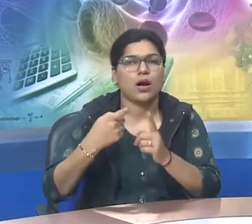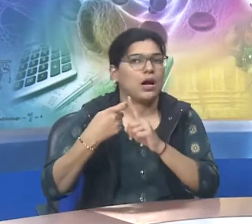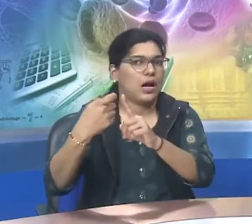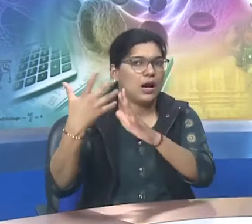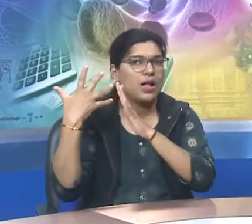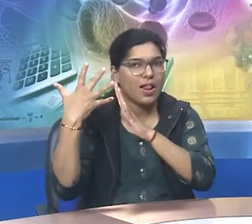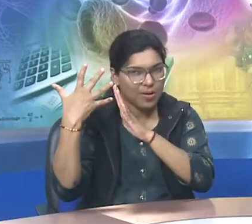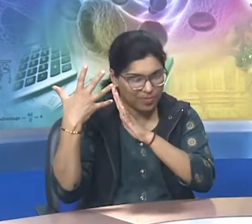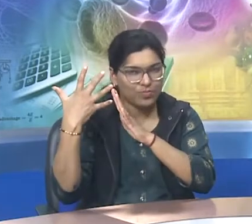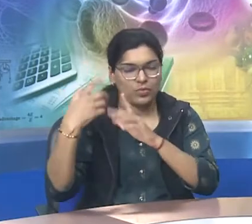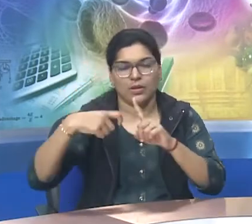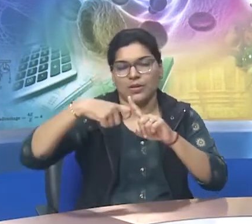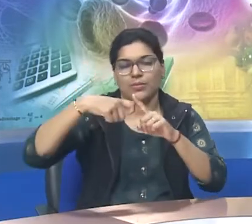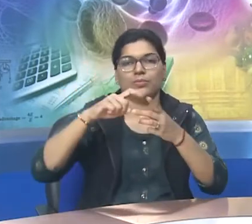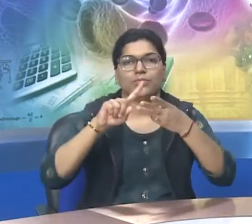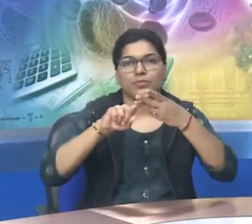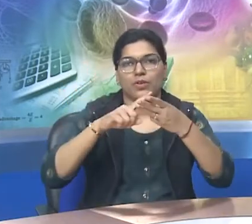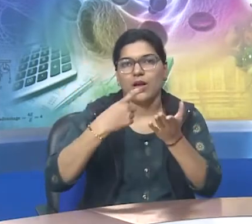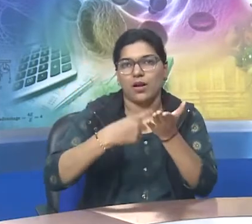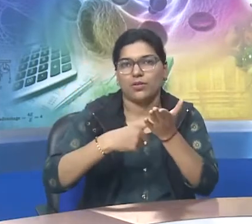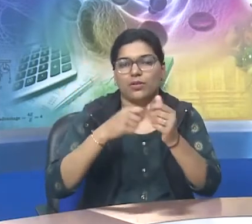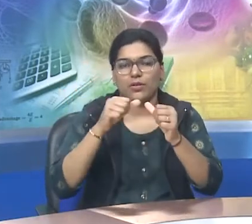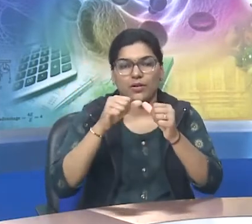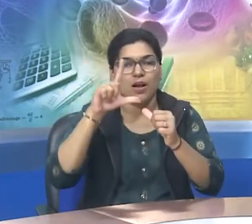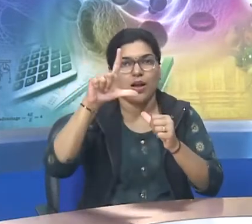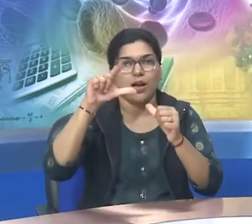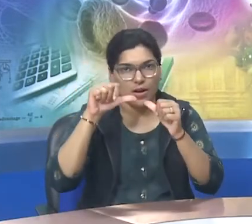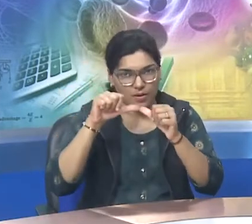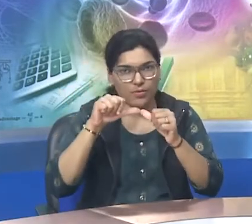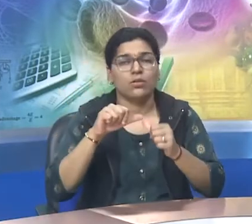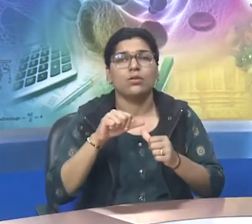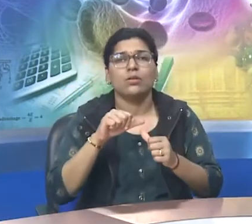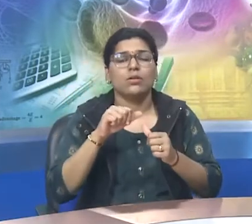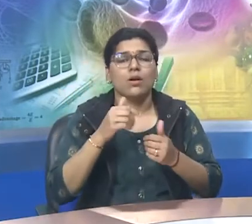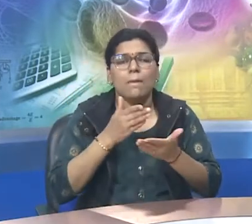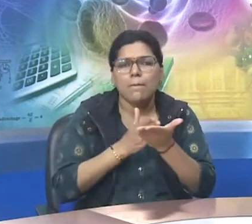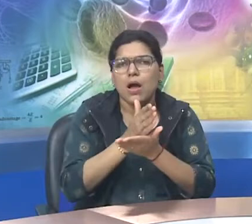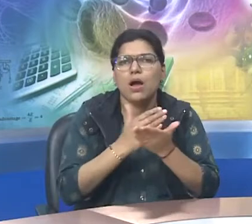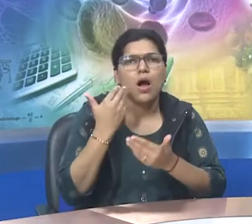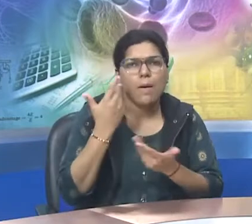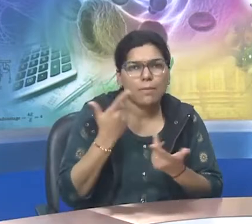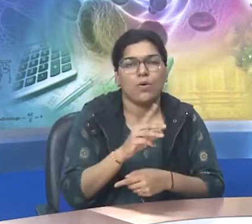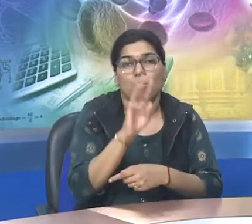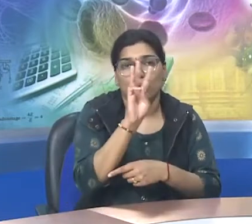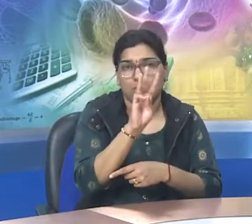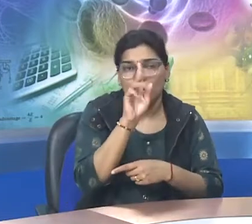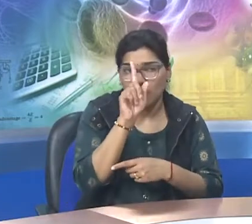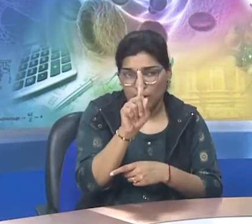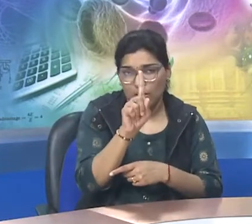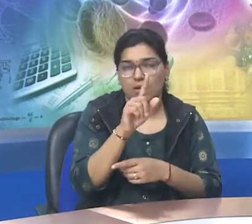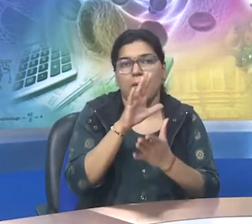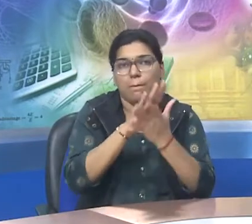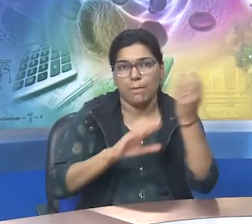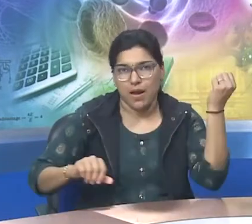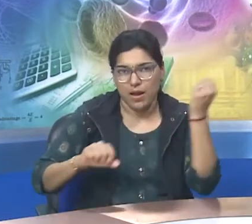brief background. Kamala Das was born in Kerala